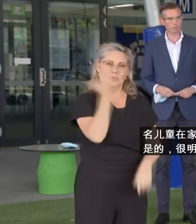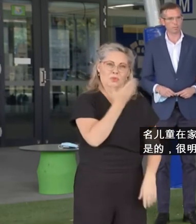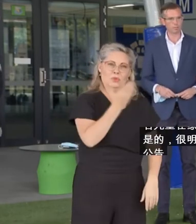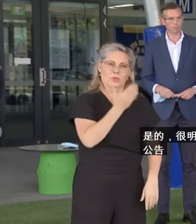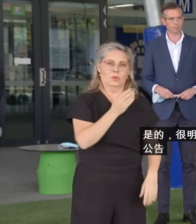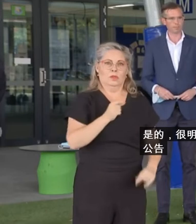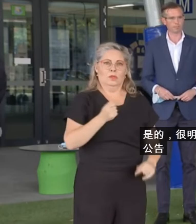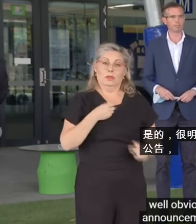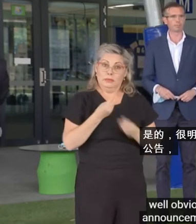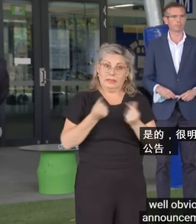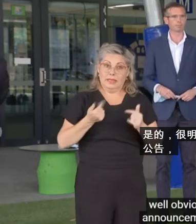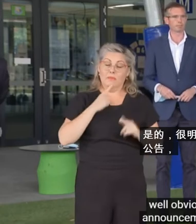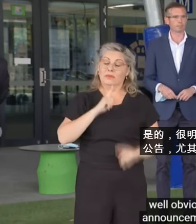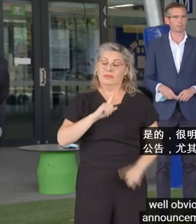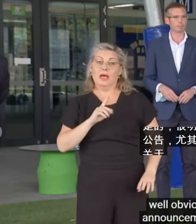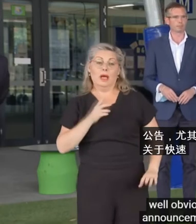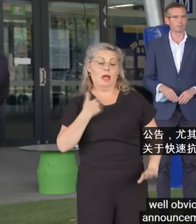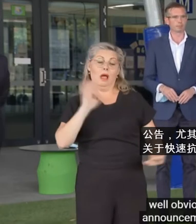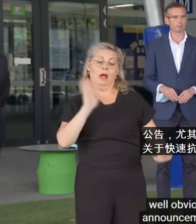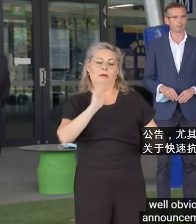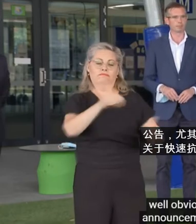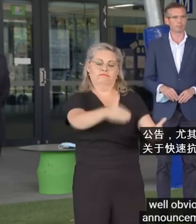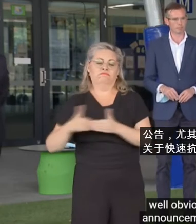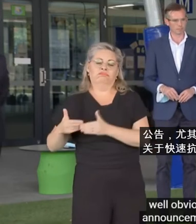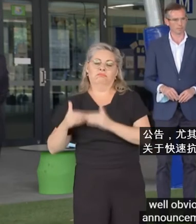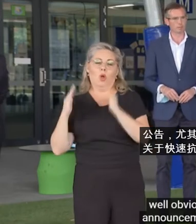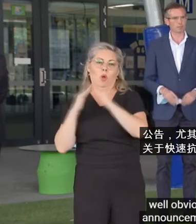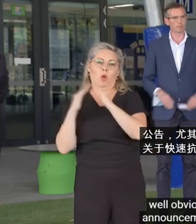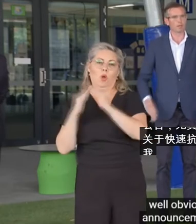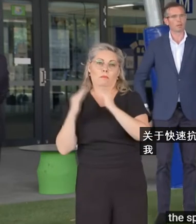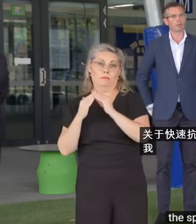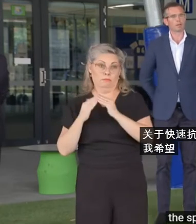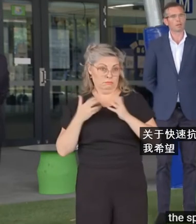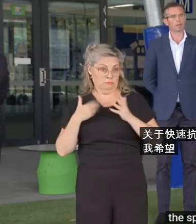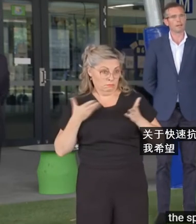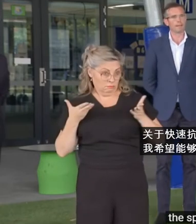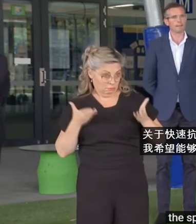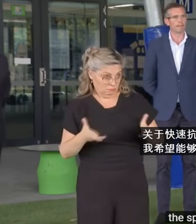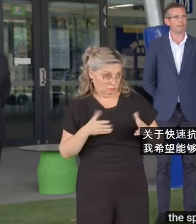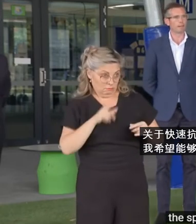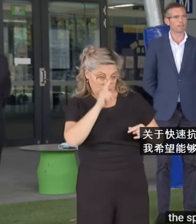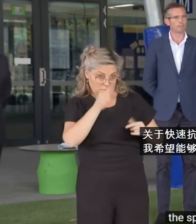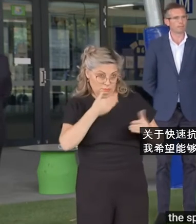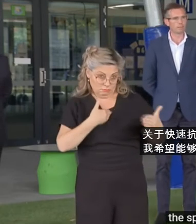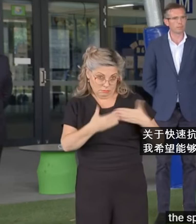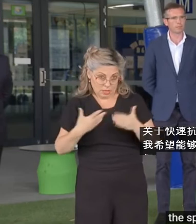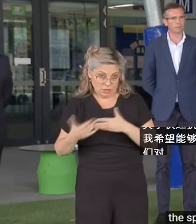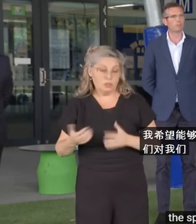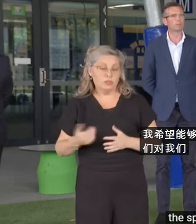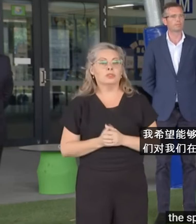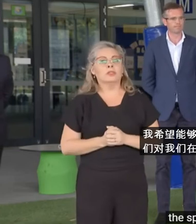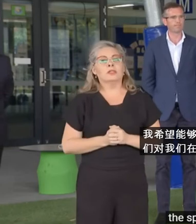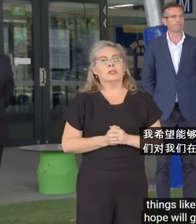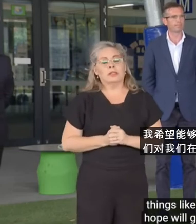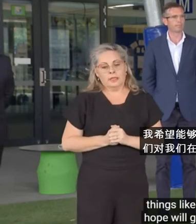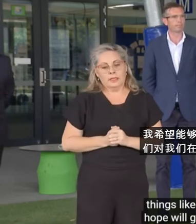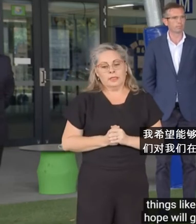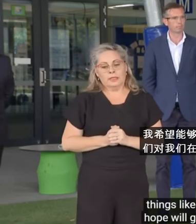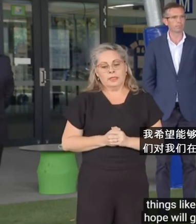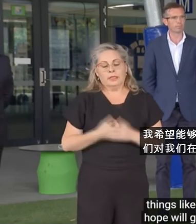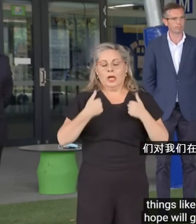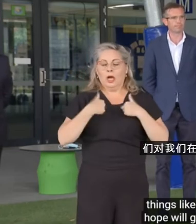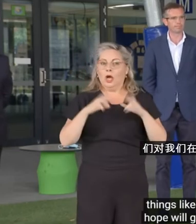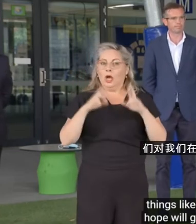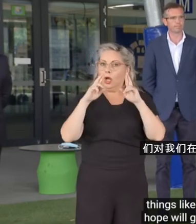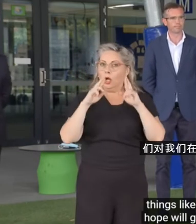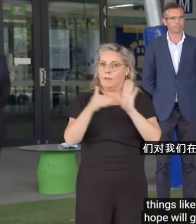think today's announcement, and particularly the specifics around things like rapid antigen tests, I hope will give parents comfort and confidence